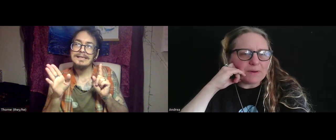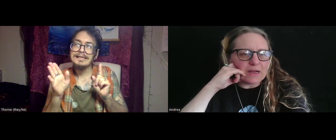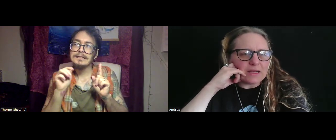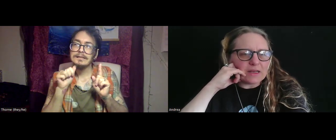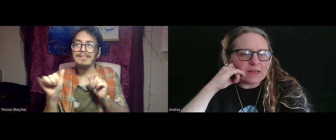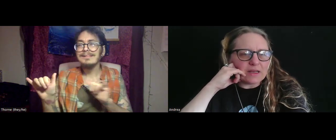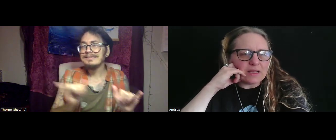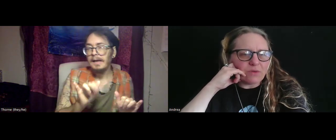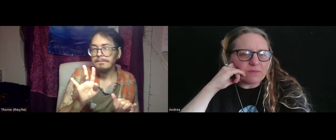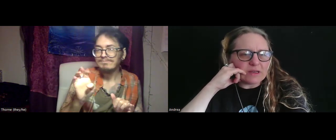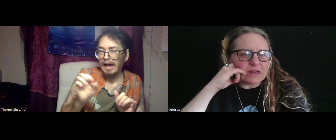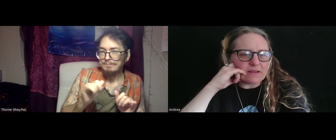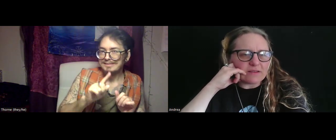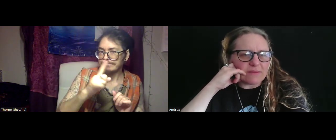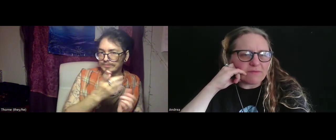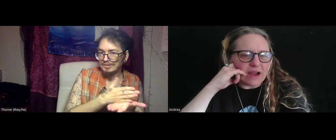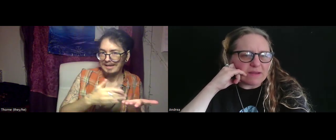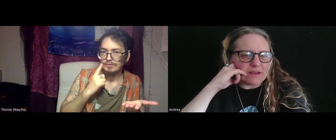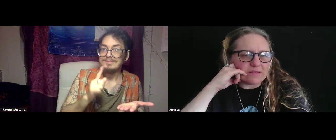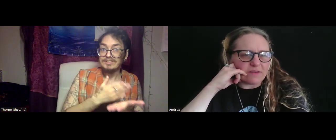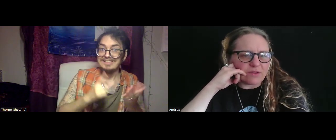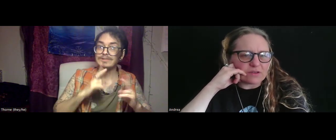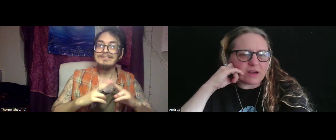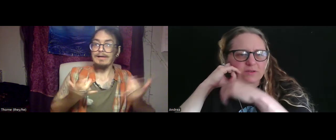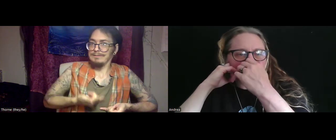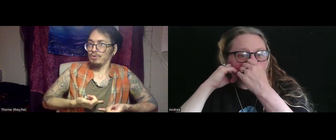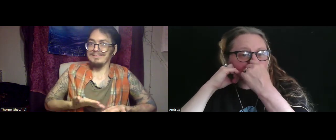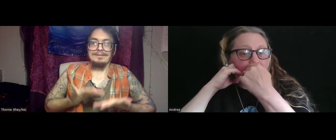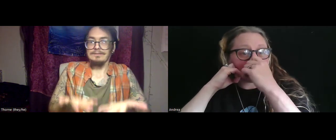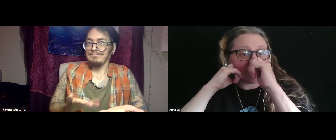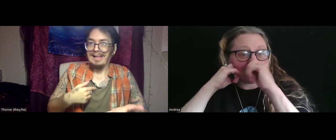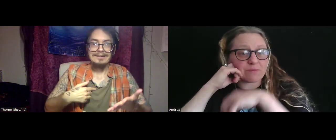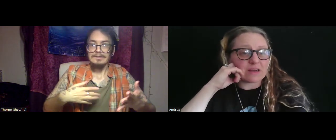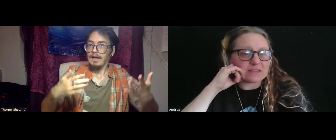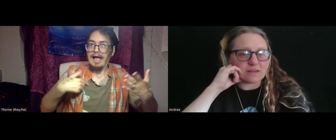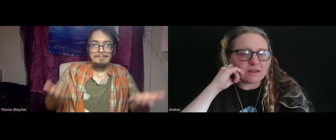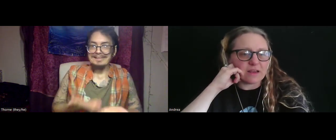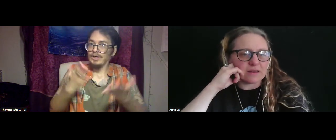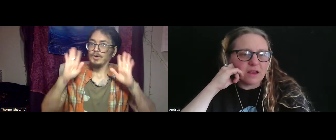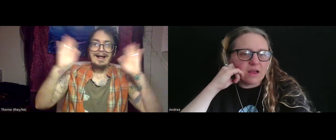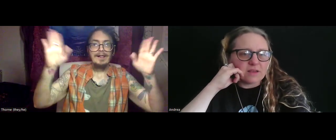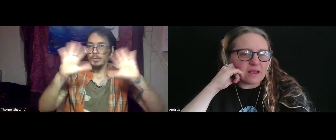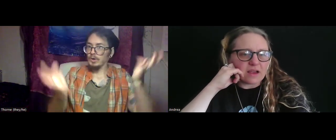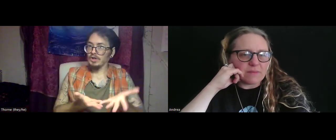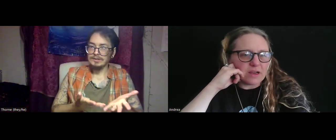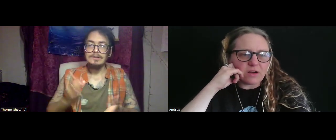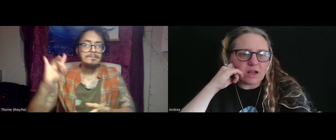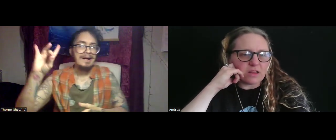but it would be not the same vibe as in the first house. The first house is very present and saying, I'm here, hello,